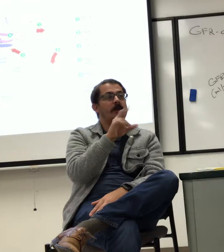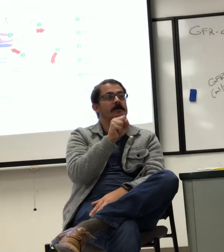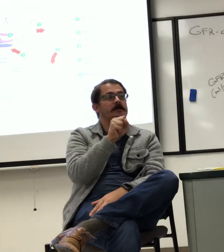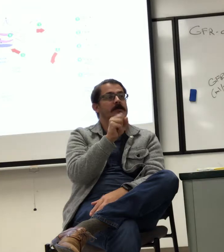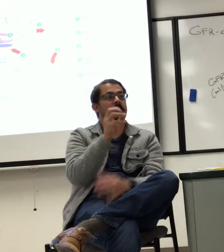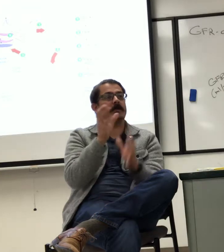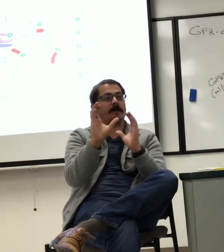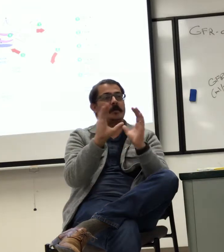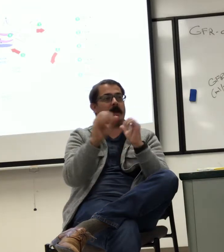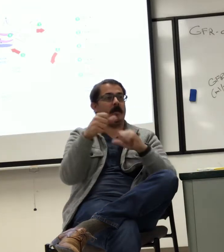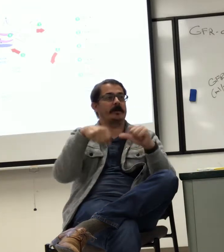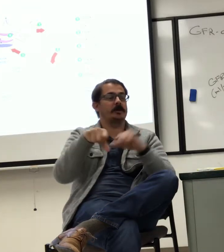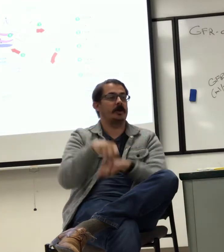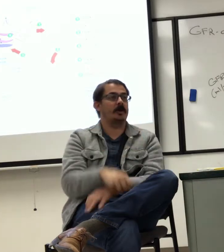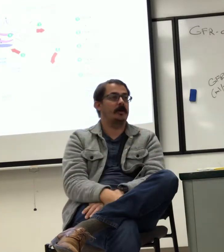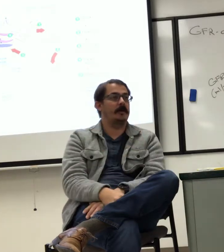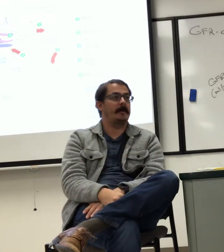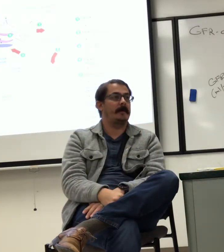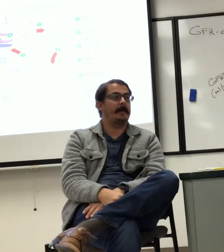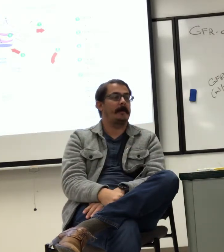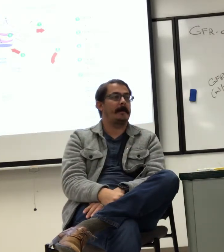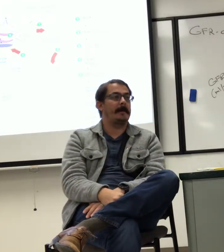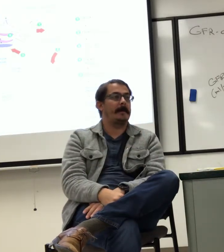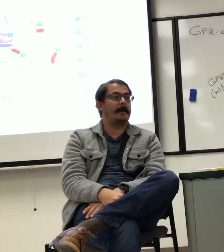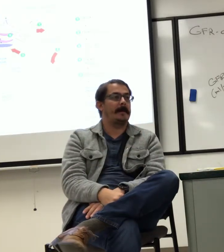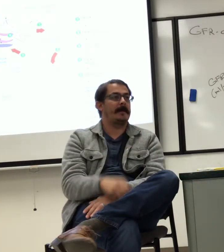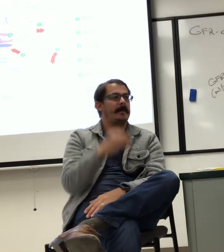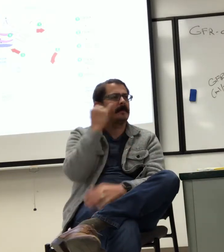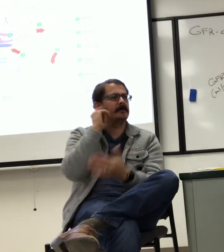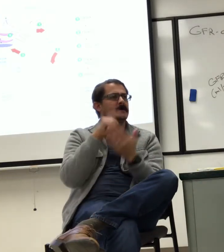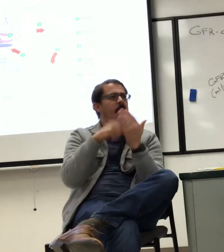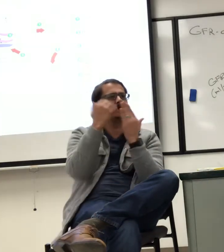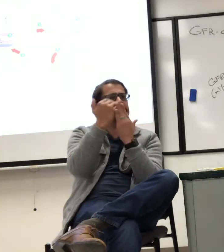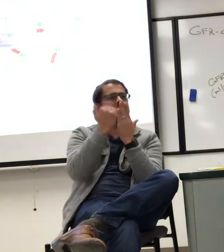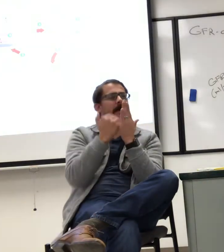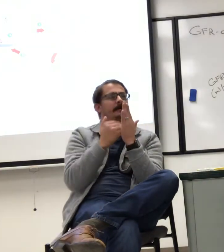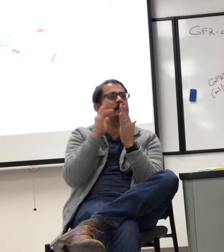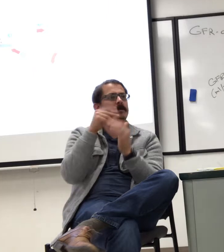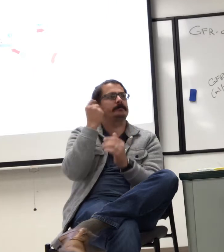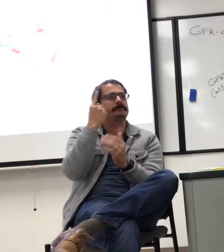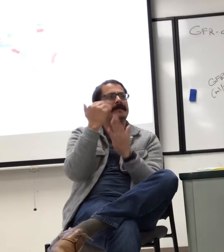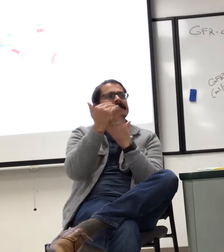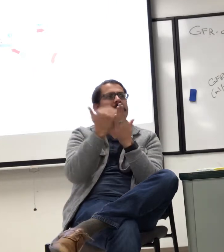other, okay? And if you just go through the steps, you can kind of see how that is.